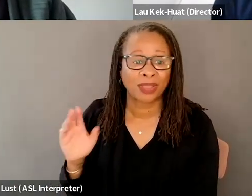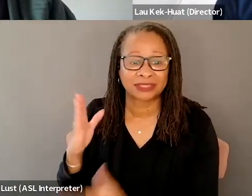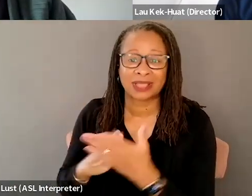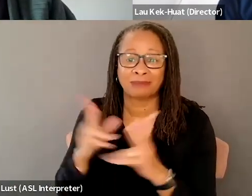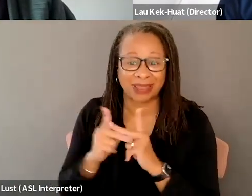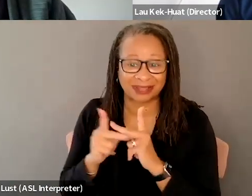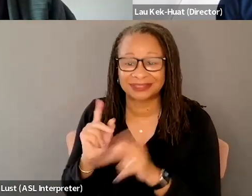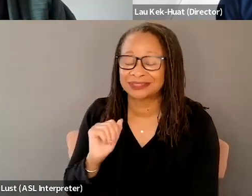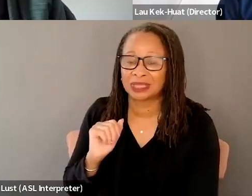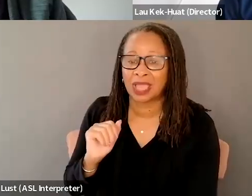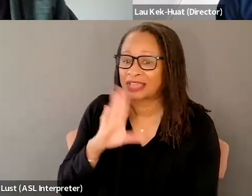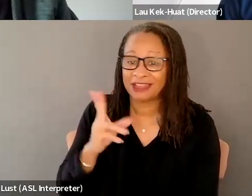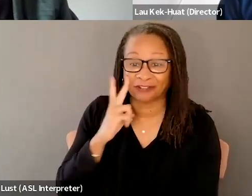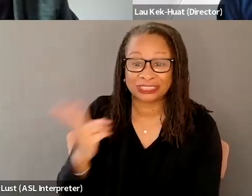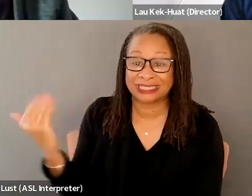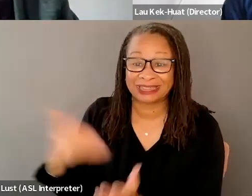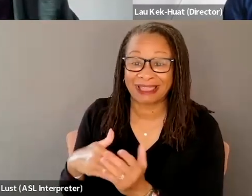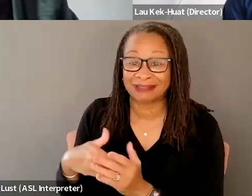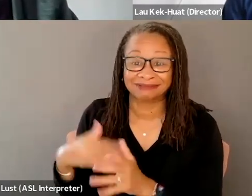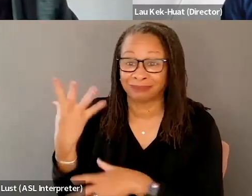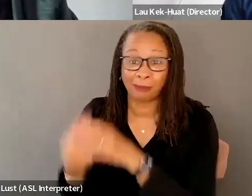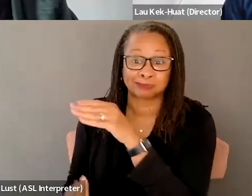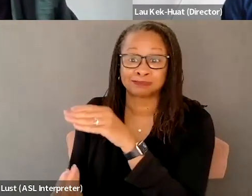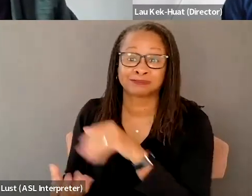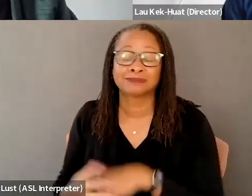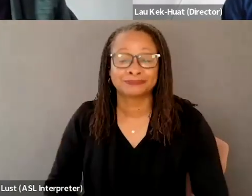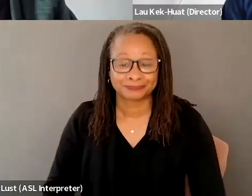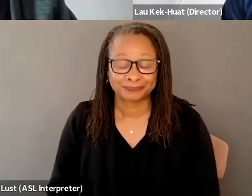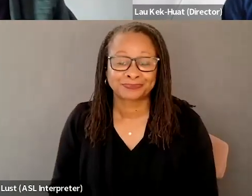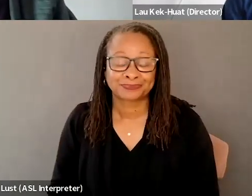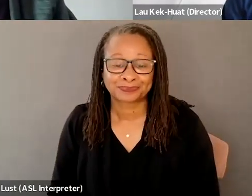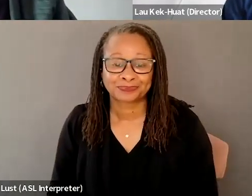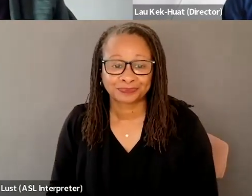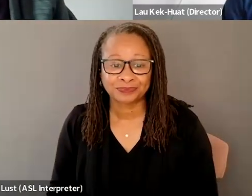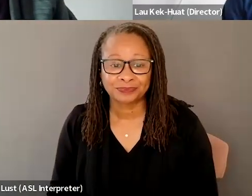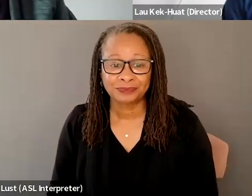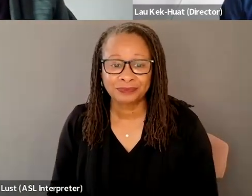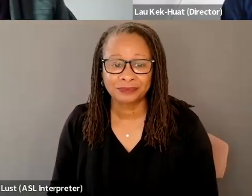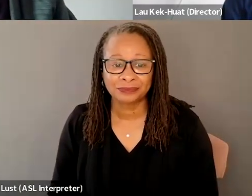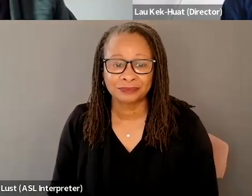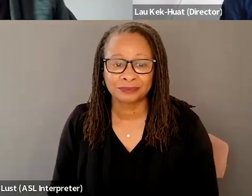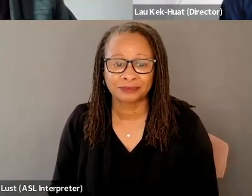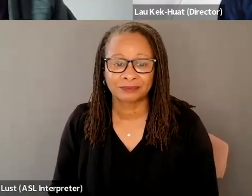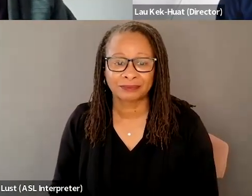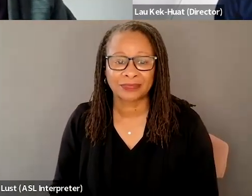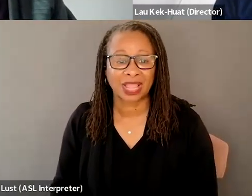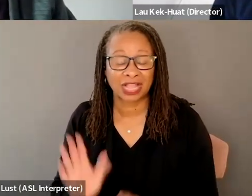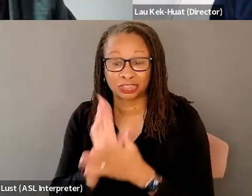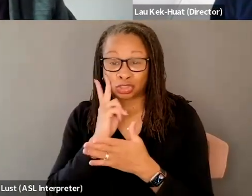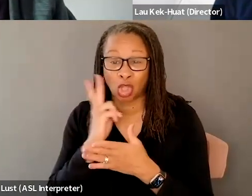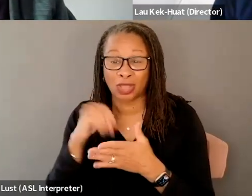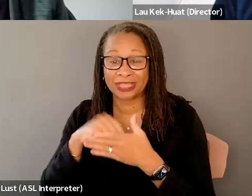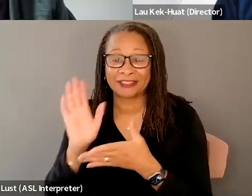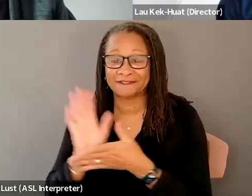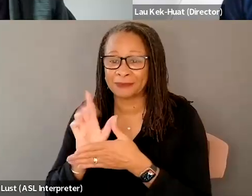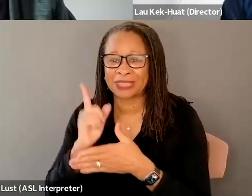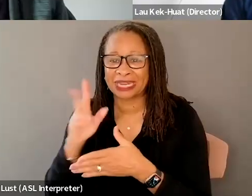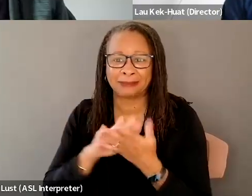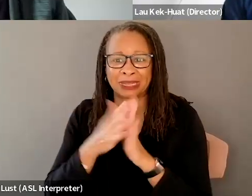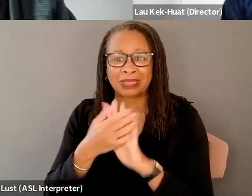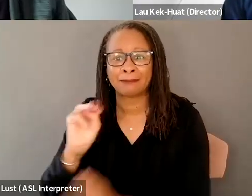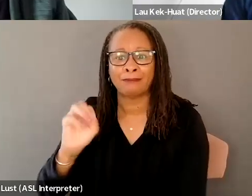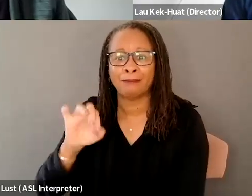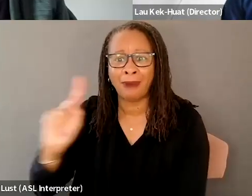and was never seen again. Yeah, yeah, yeah. It That's was the first time I saw in your film that he'd become a monk. That I didn't